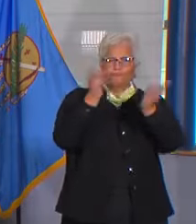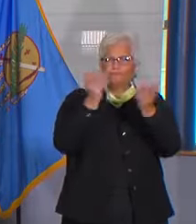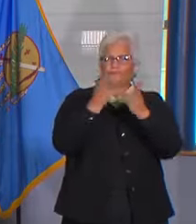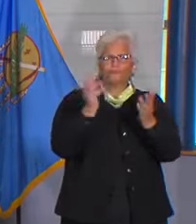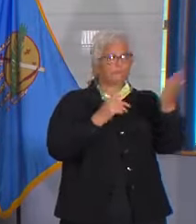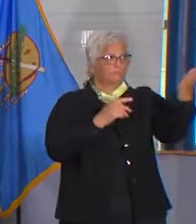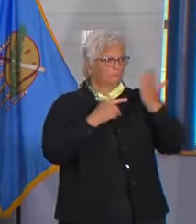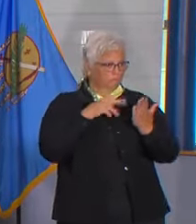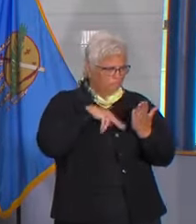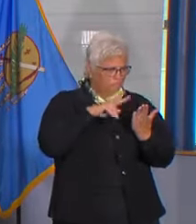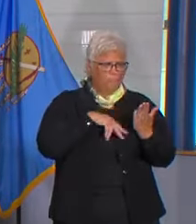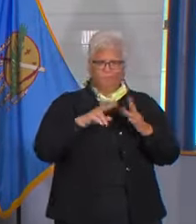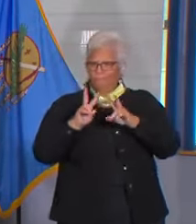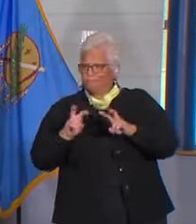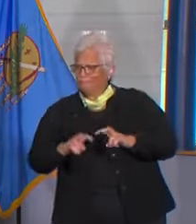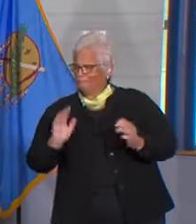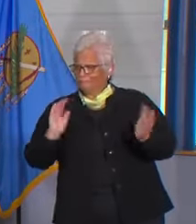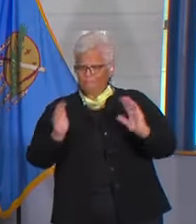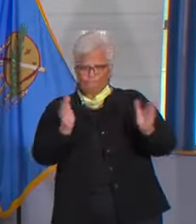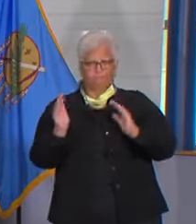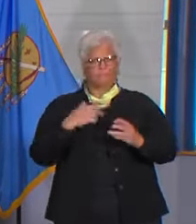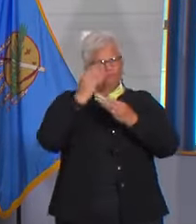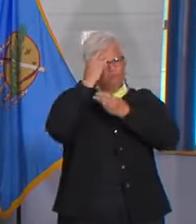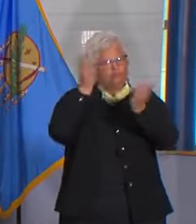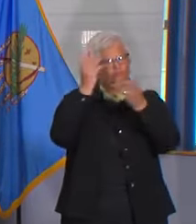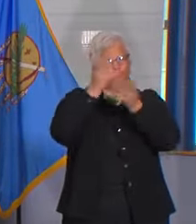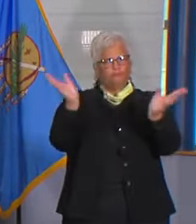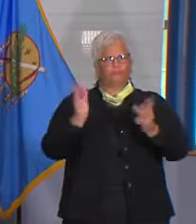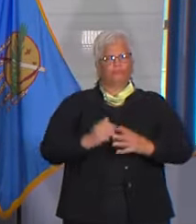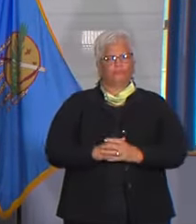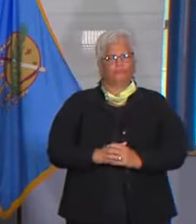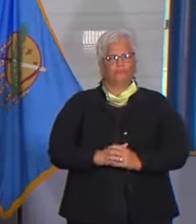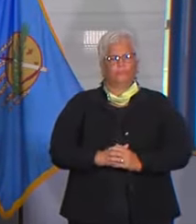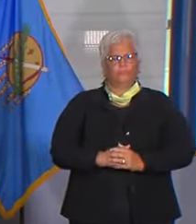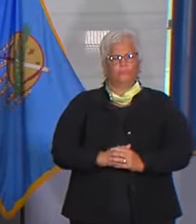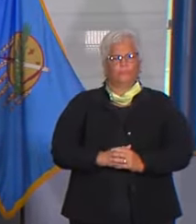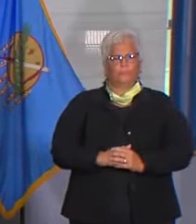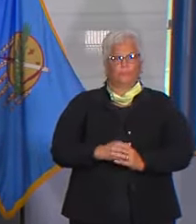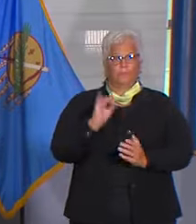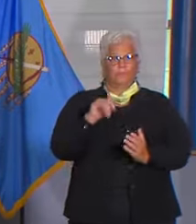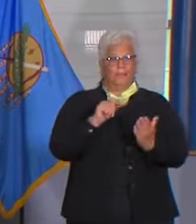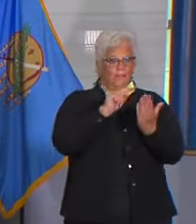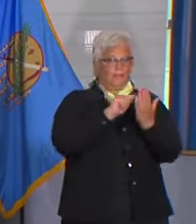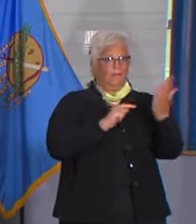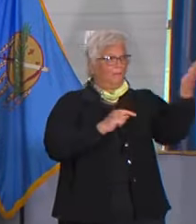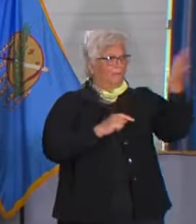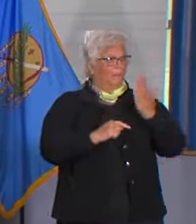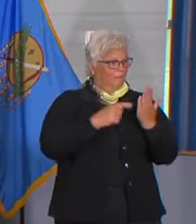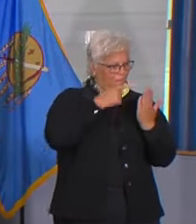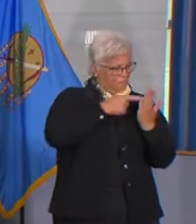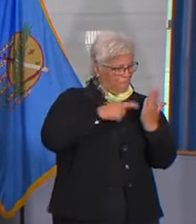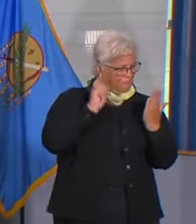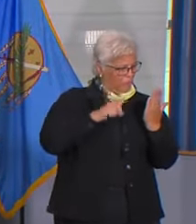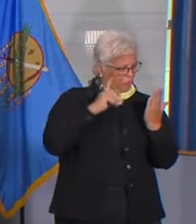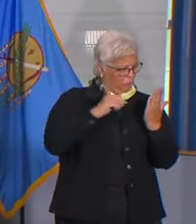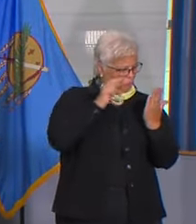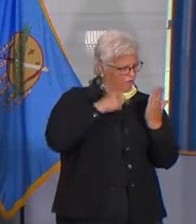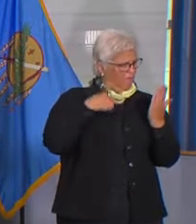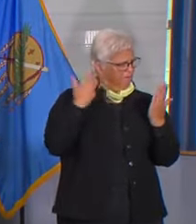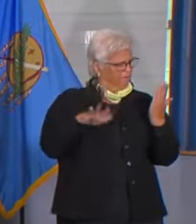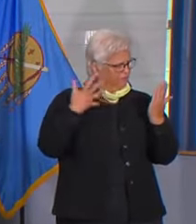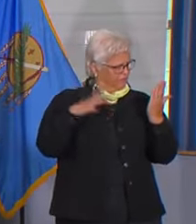says, there are a lot of things that are recommended in there that we're already doing. The outstanding things that you don't